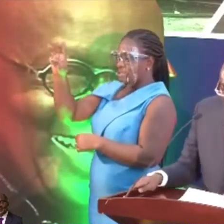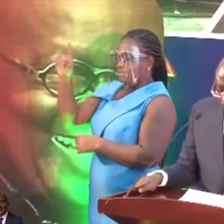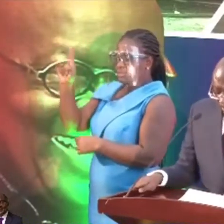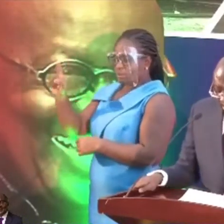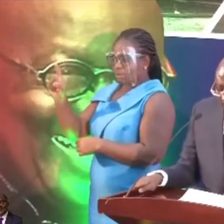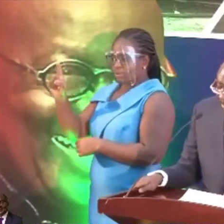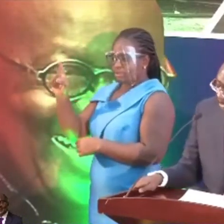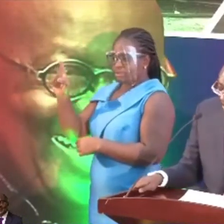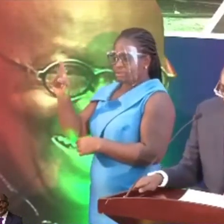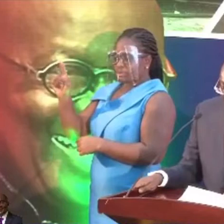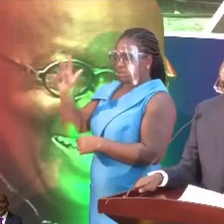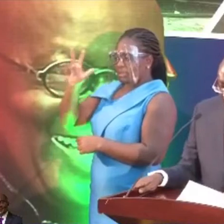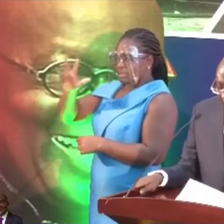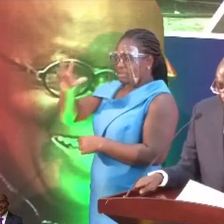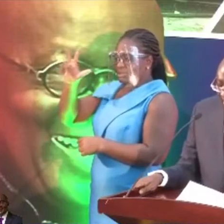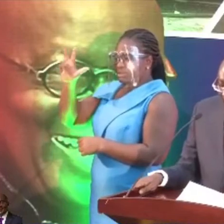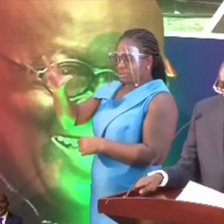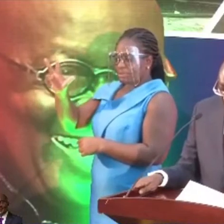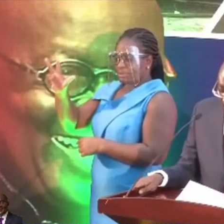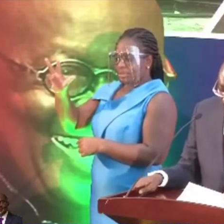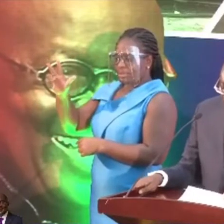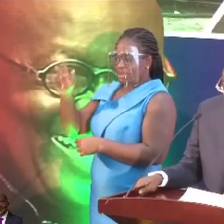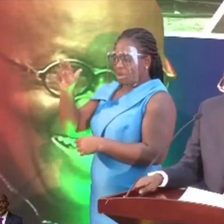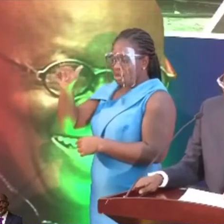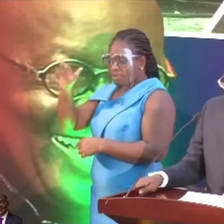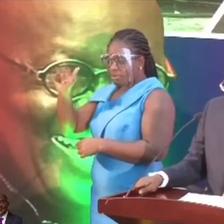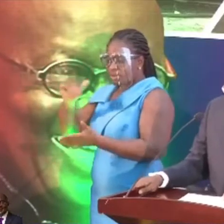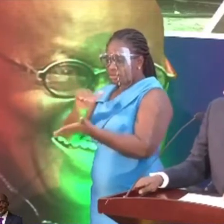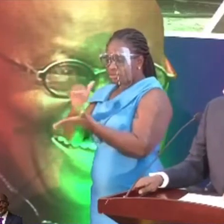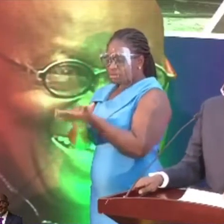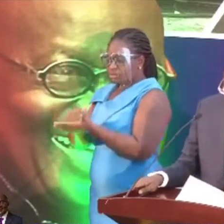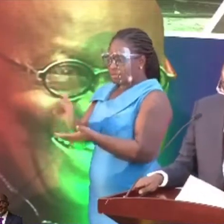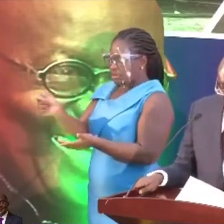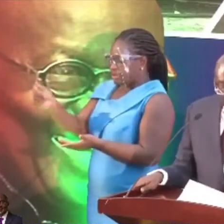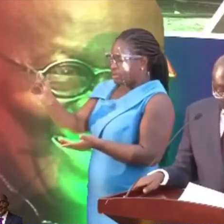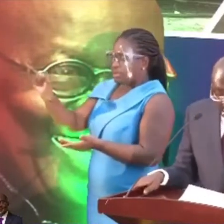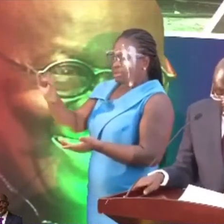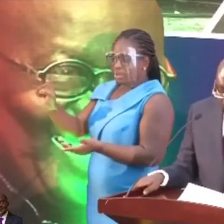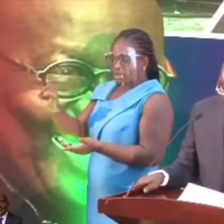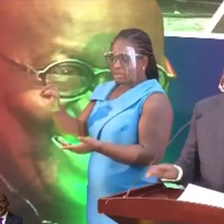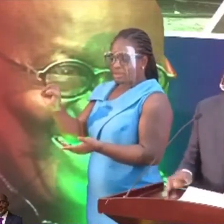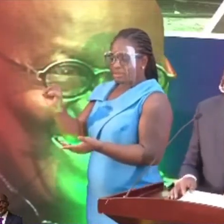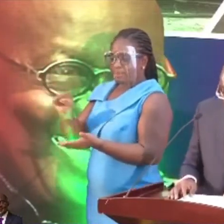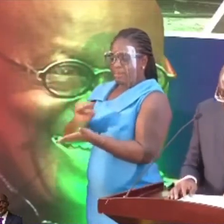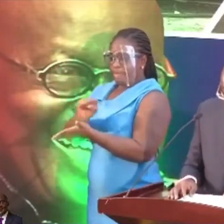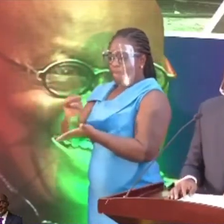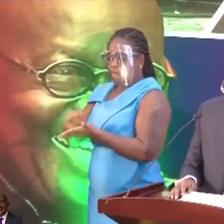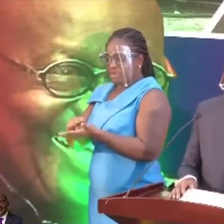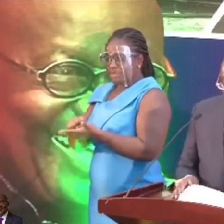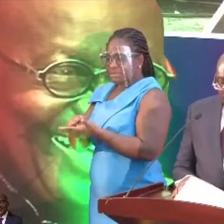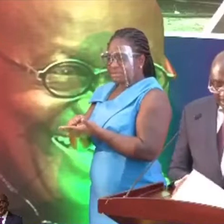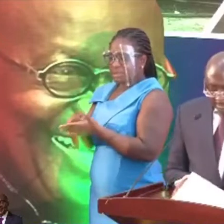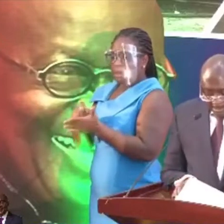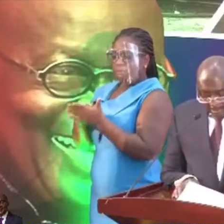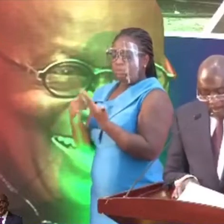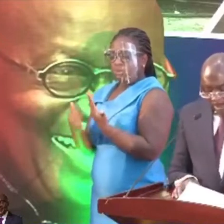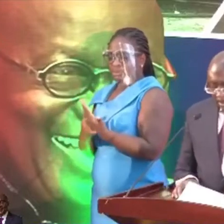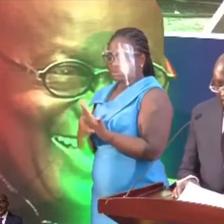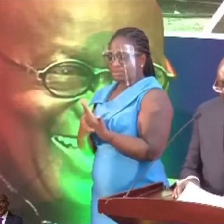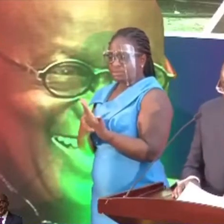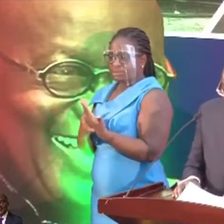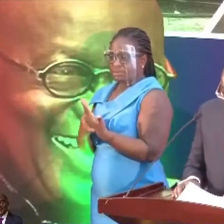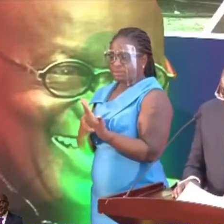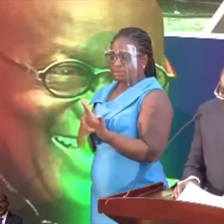to 33 kV Accra Central Gas Insulated Substation Project, the